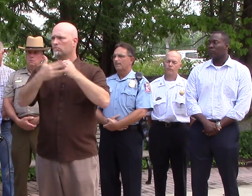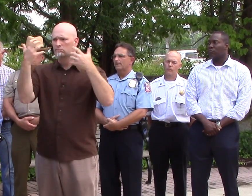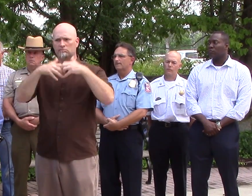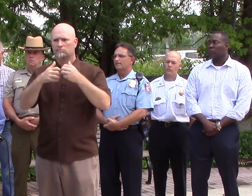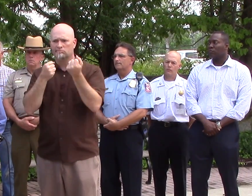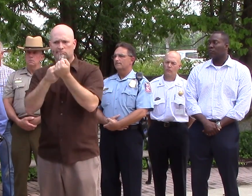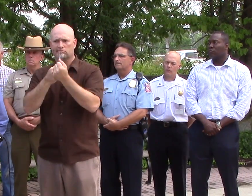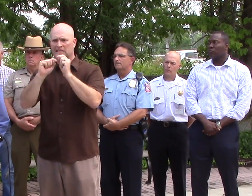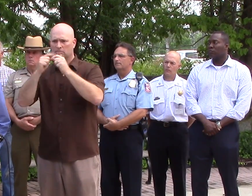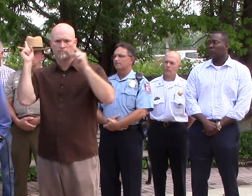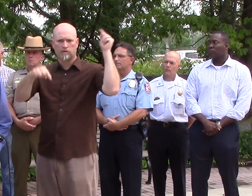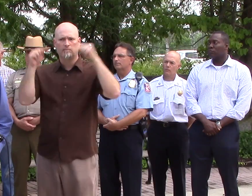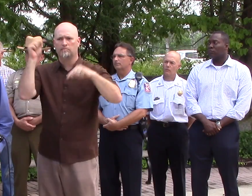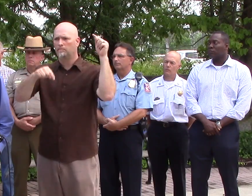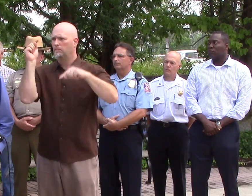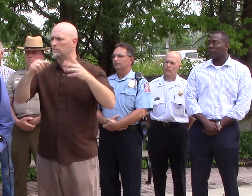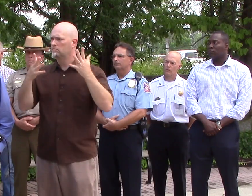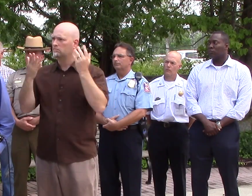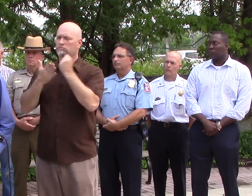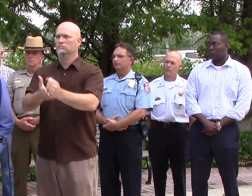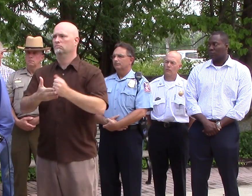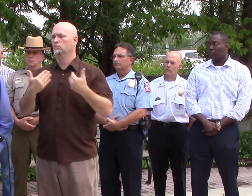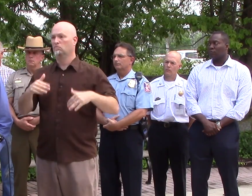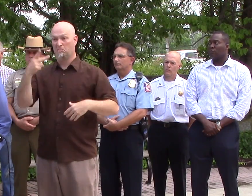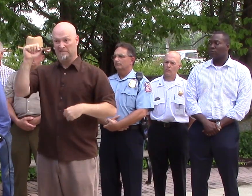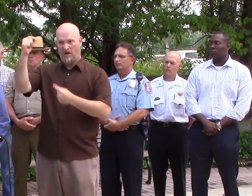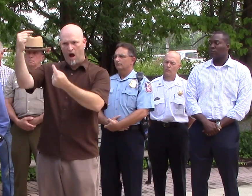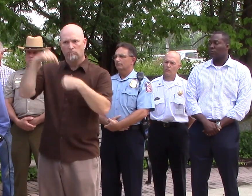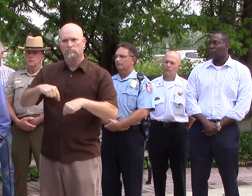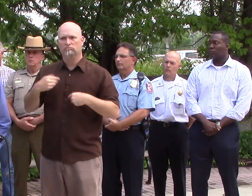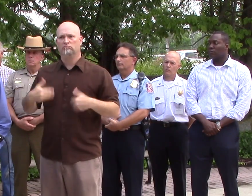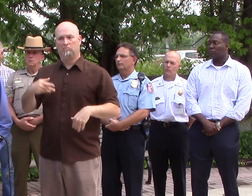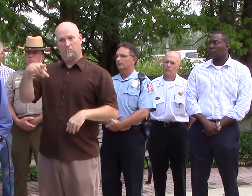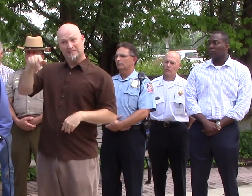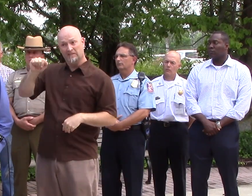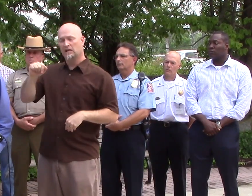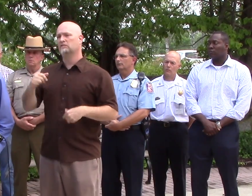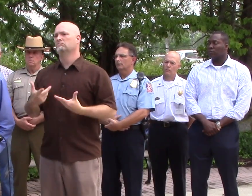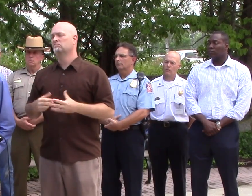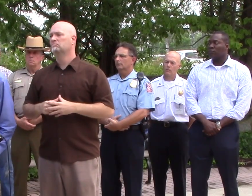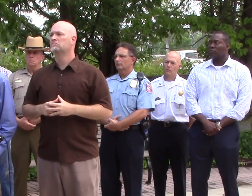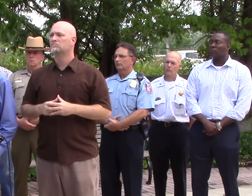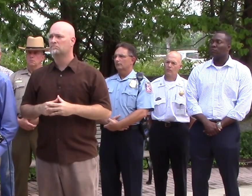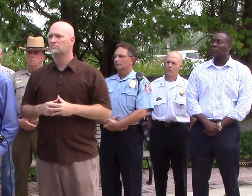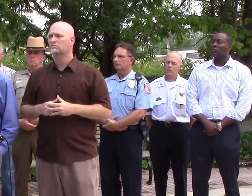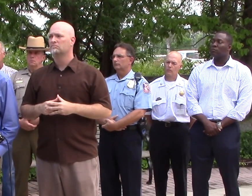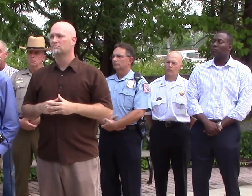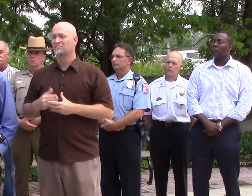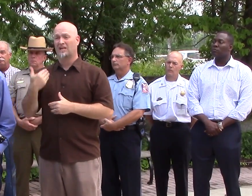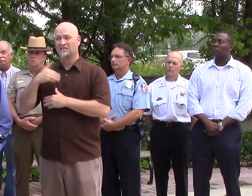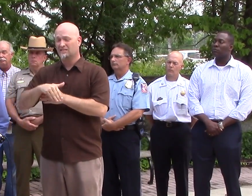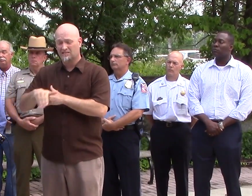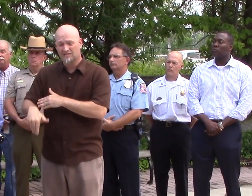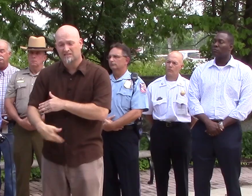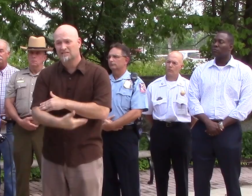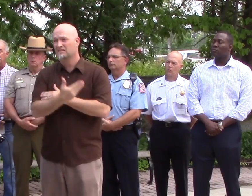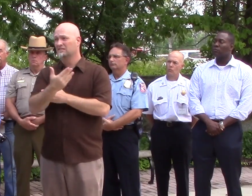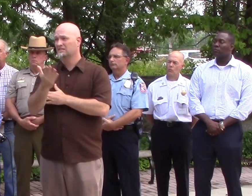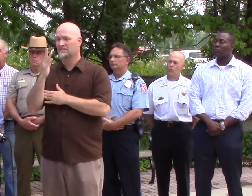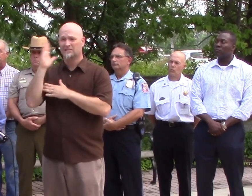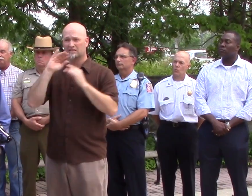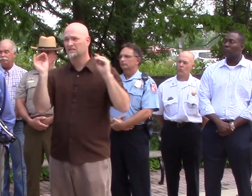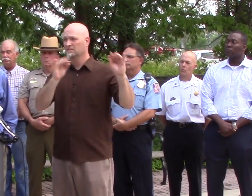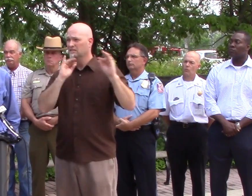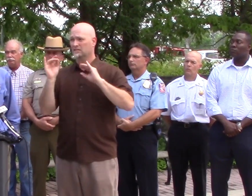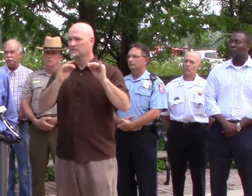now from Pennsylvania to assist us. Throughout the evening, last night and all night and today, we've had our